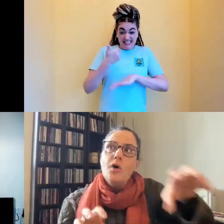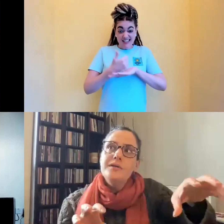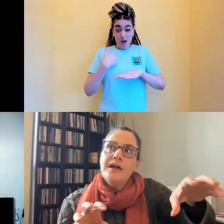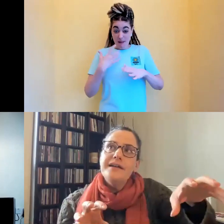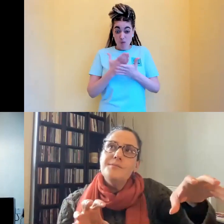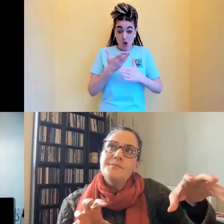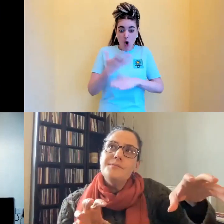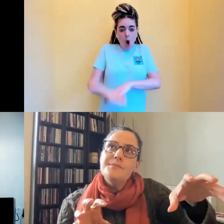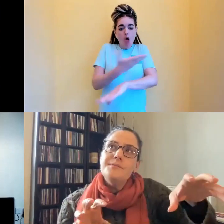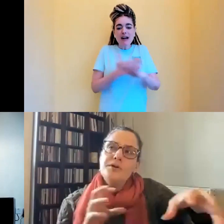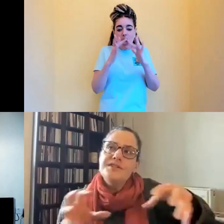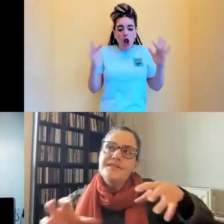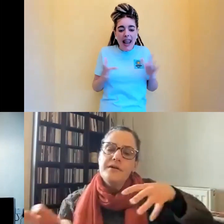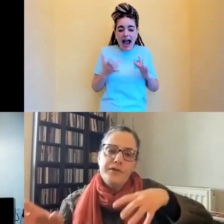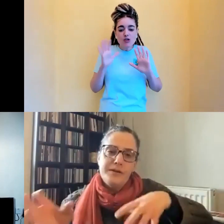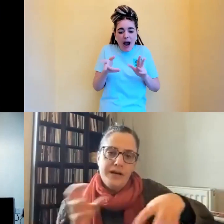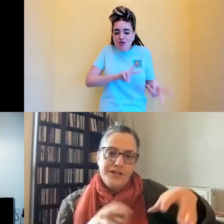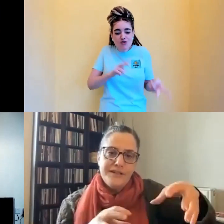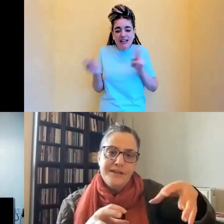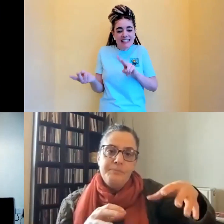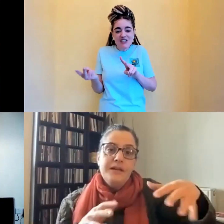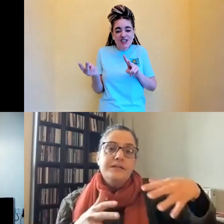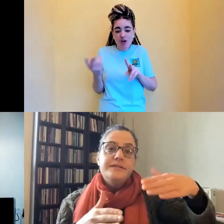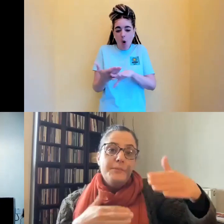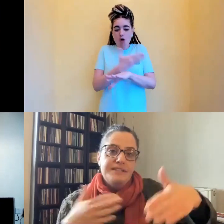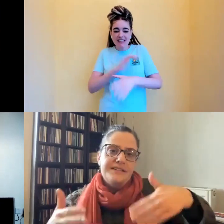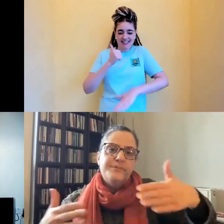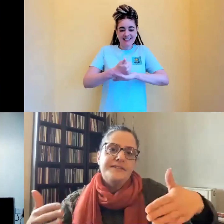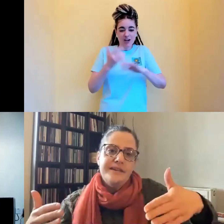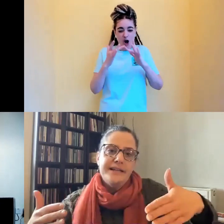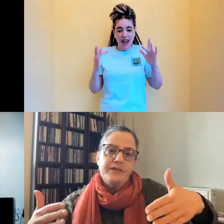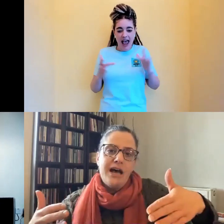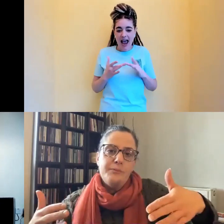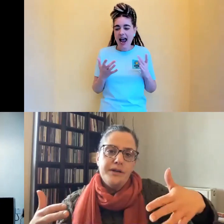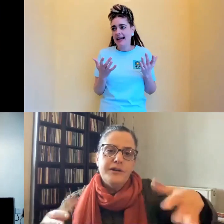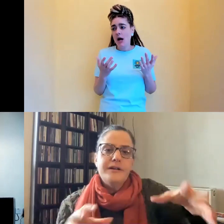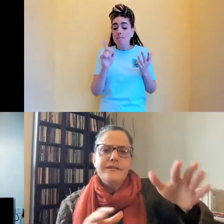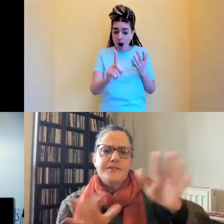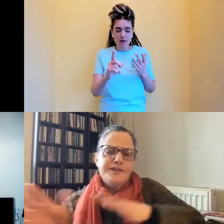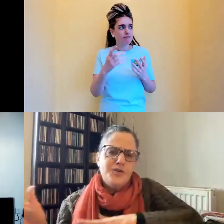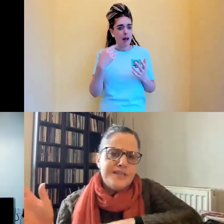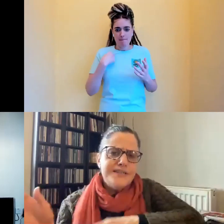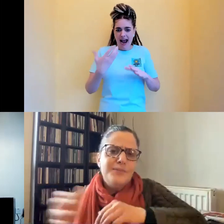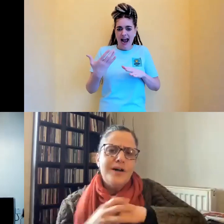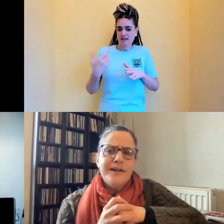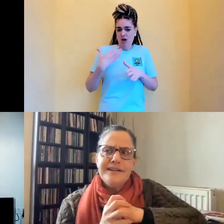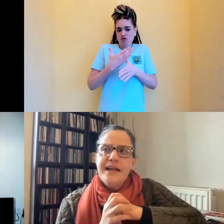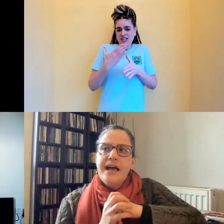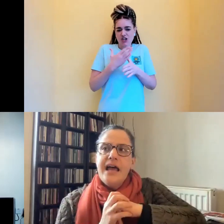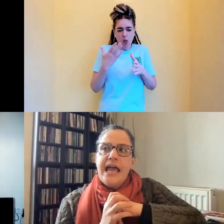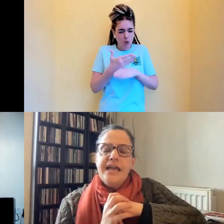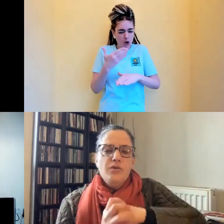them online, I'm in the process now of reimagining some existing pieces like Never Happier, and there's a new piece in the